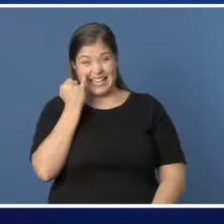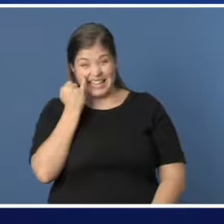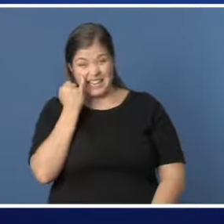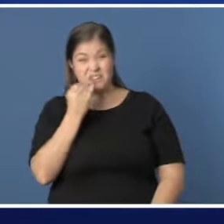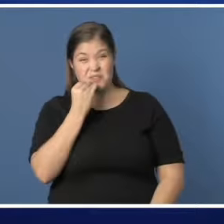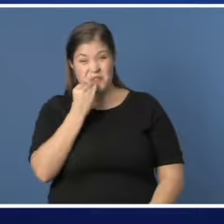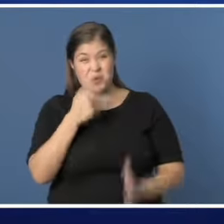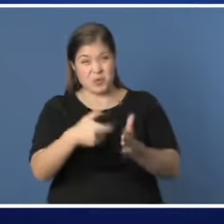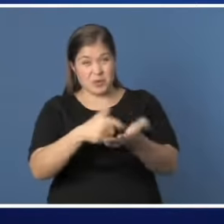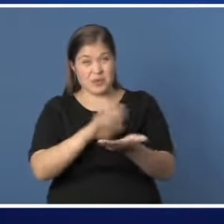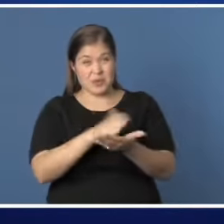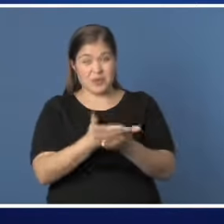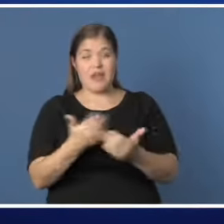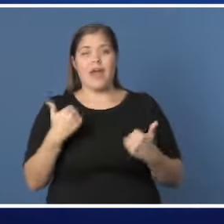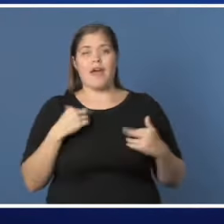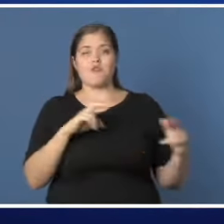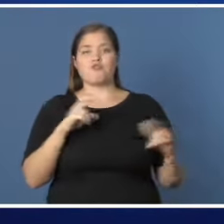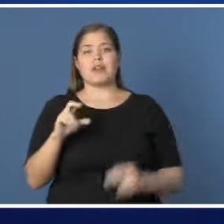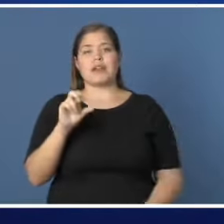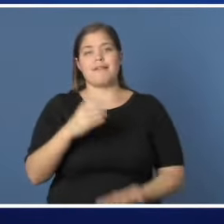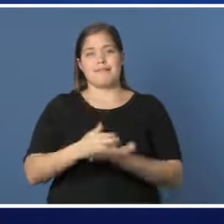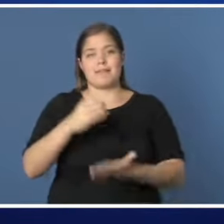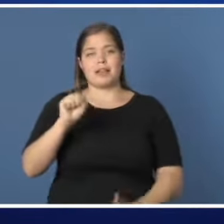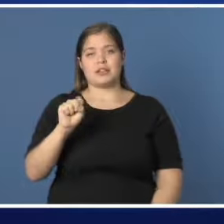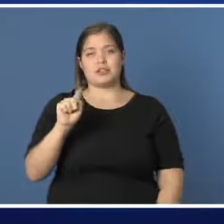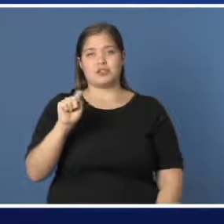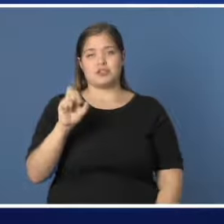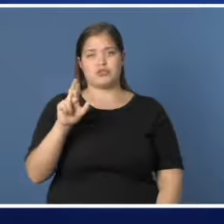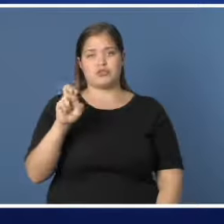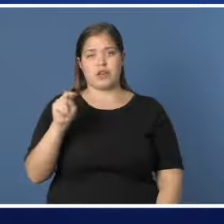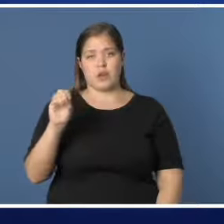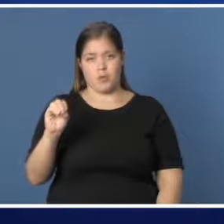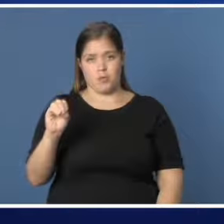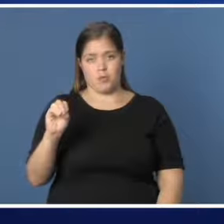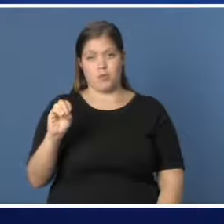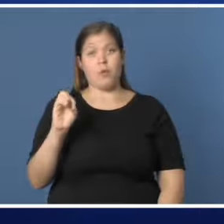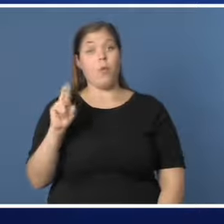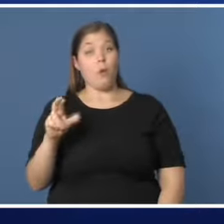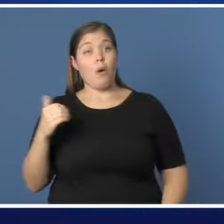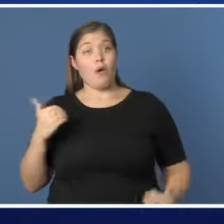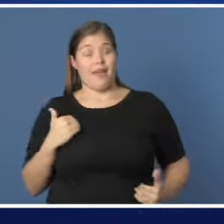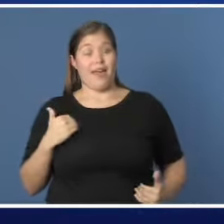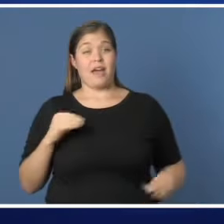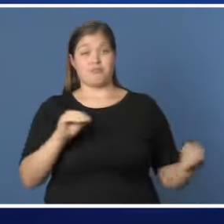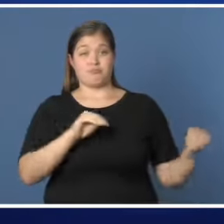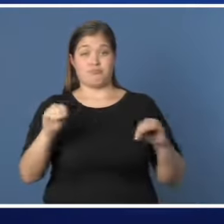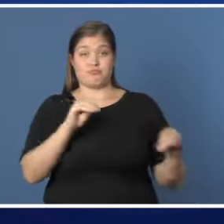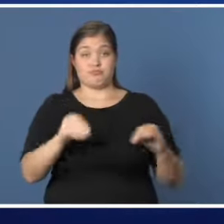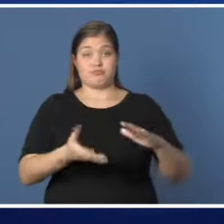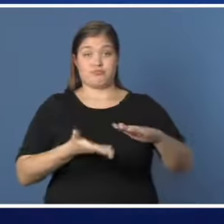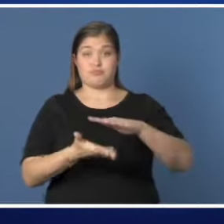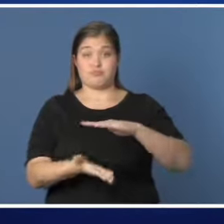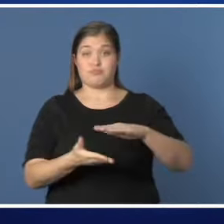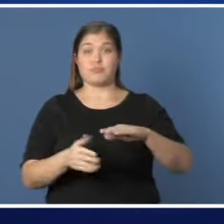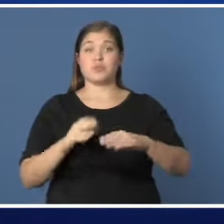water. If you must heat food, pack a can of sterno or a backpacking stove.